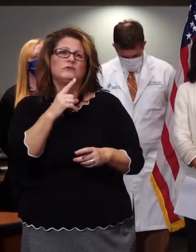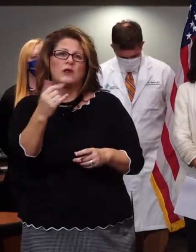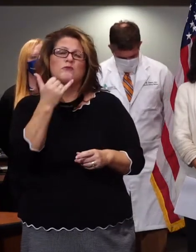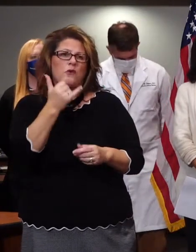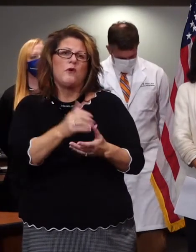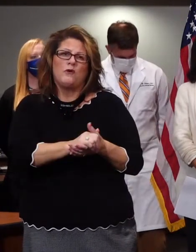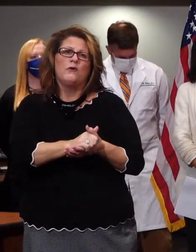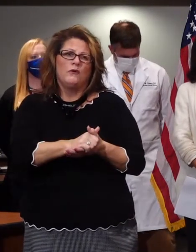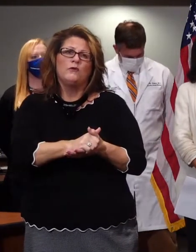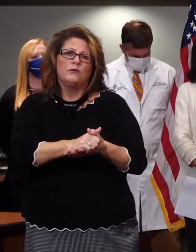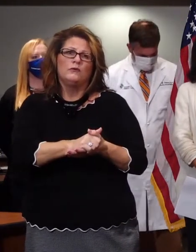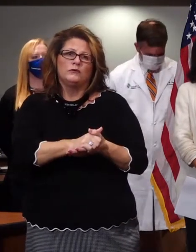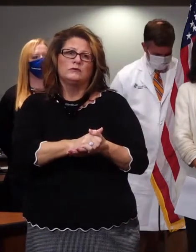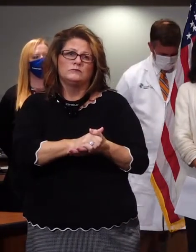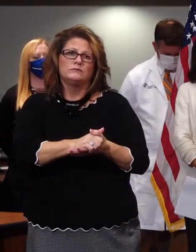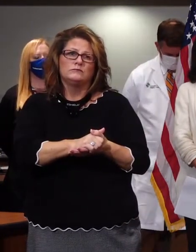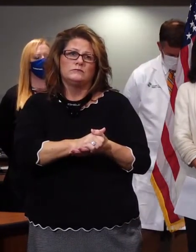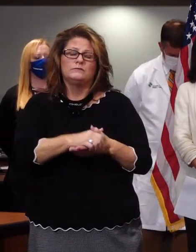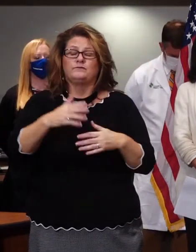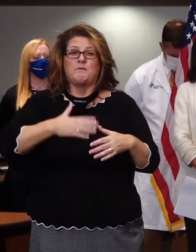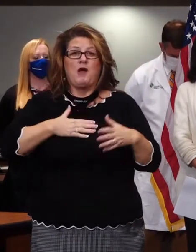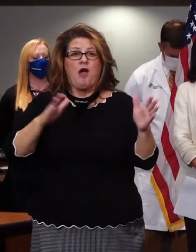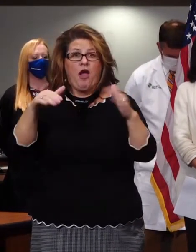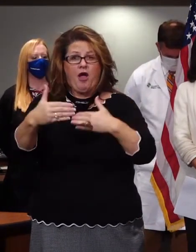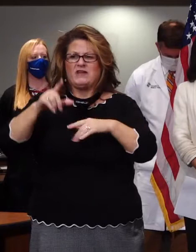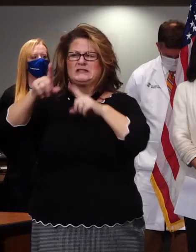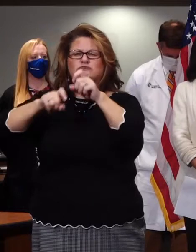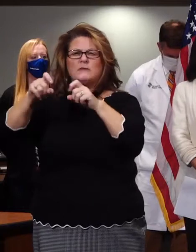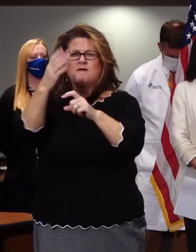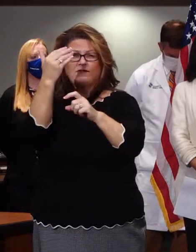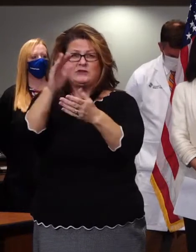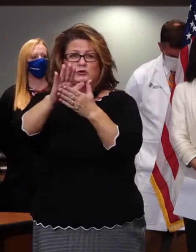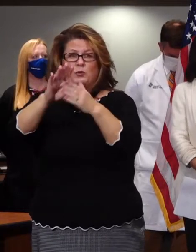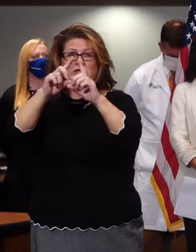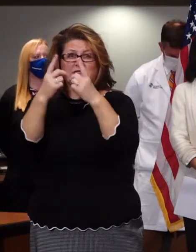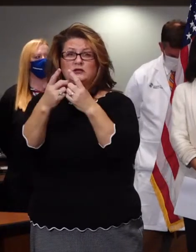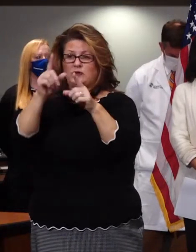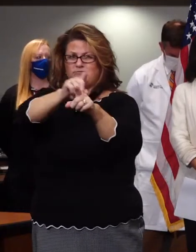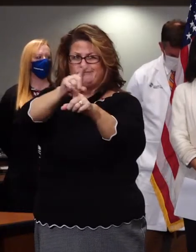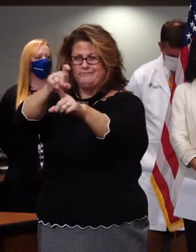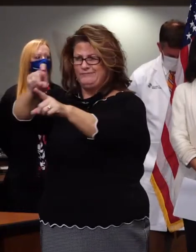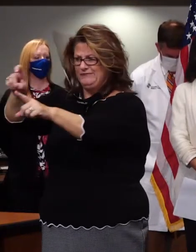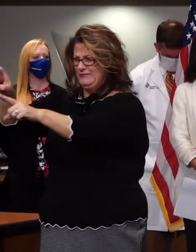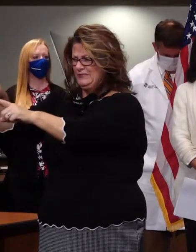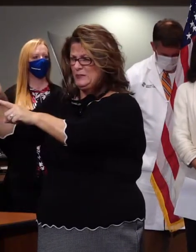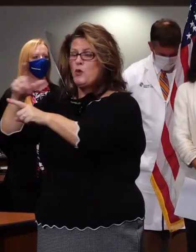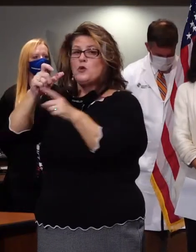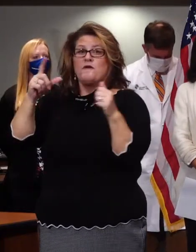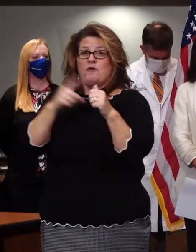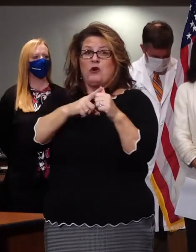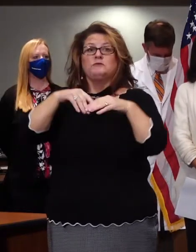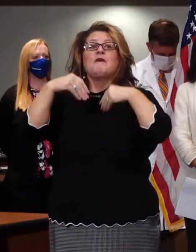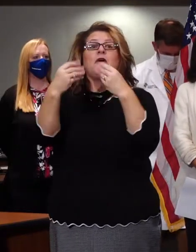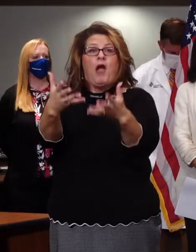my office surveyed the 15 school districts that started the year providing in-person